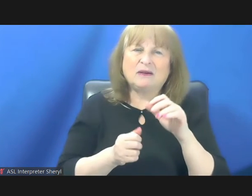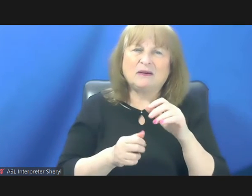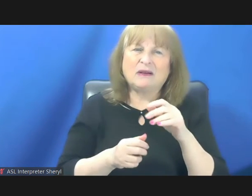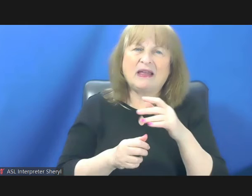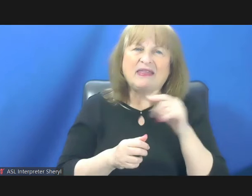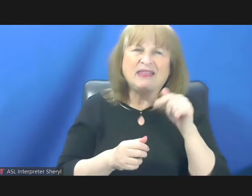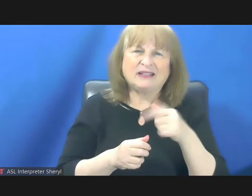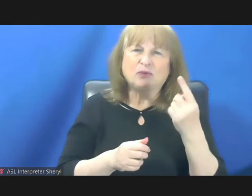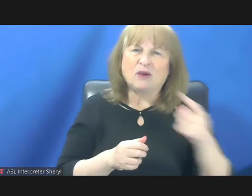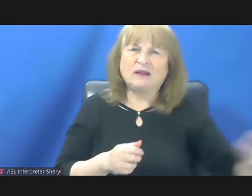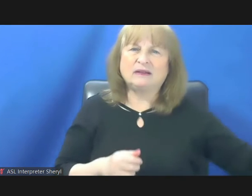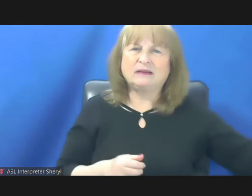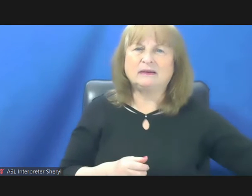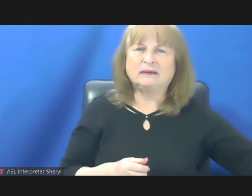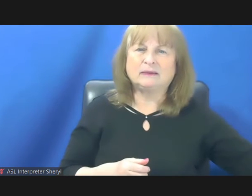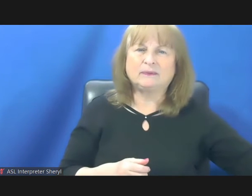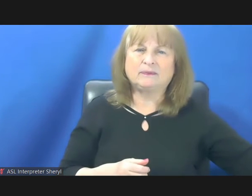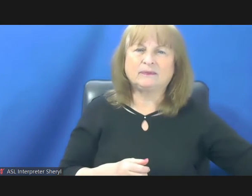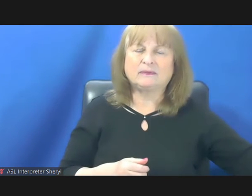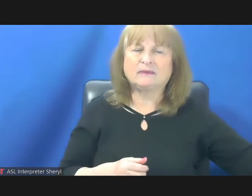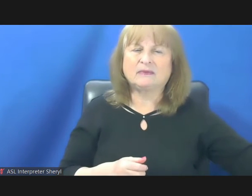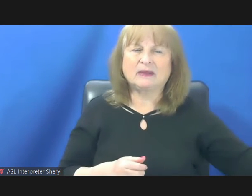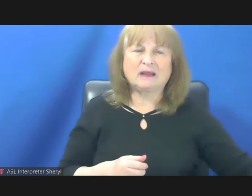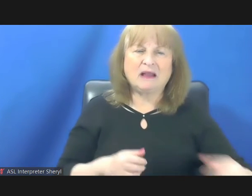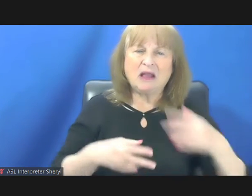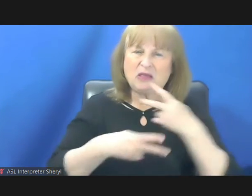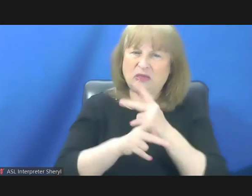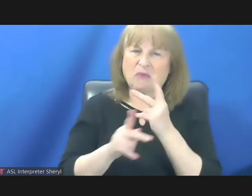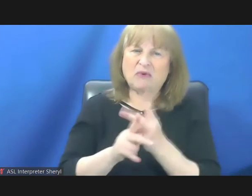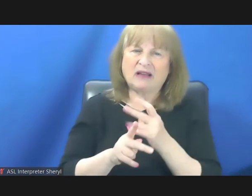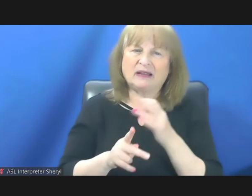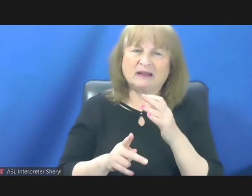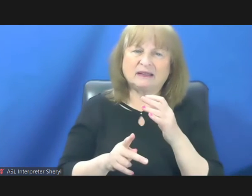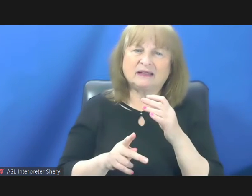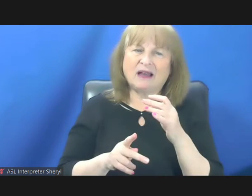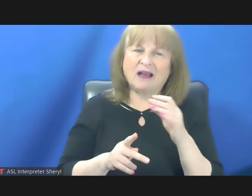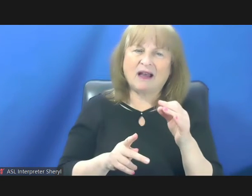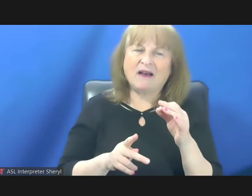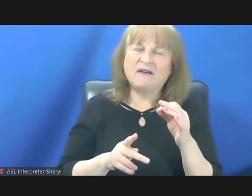this one was the product of various